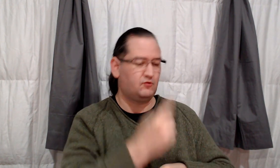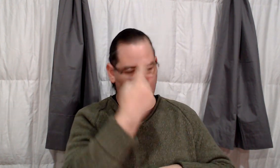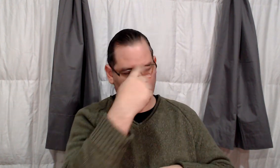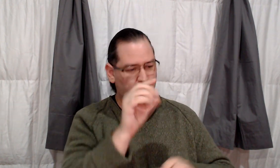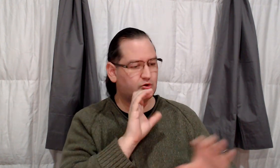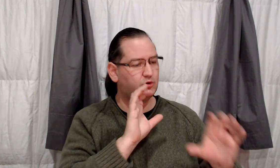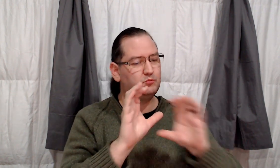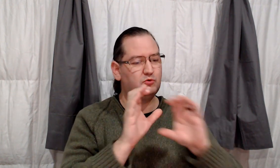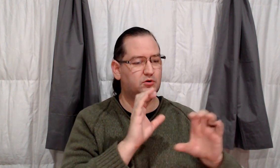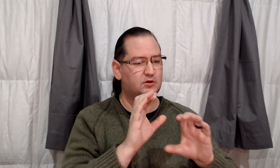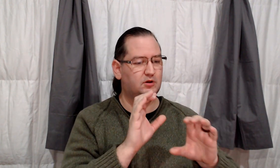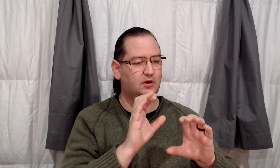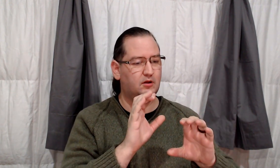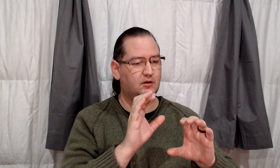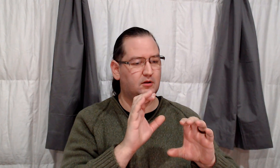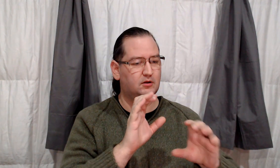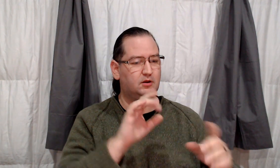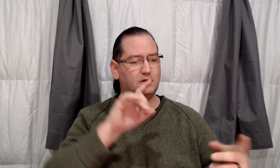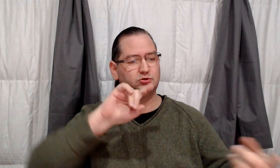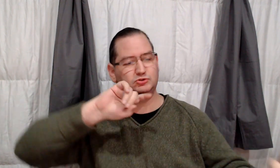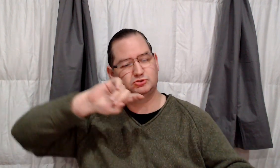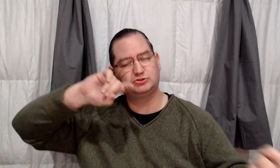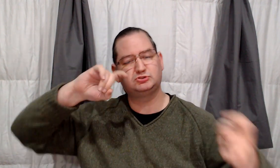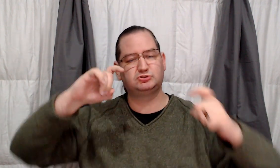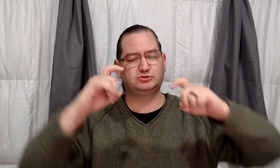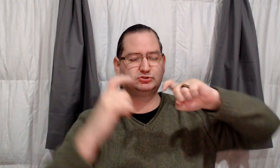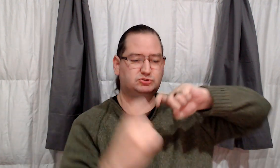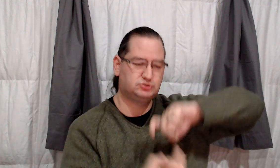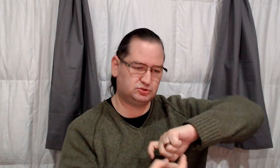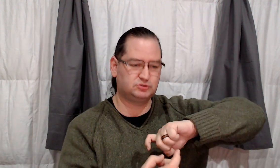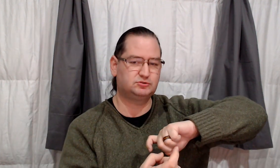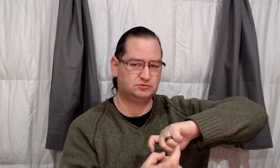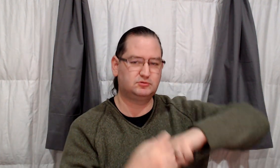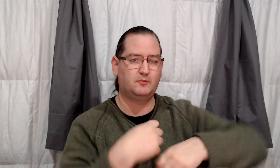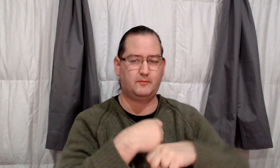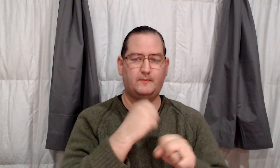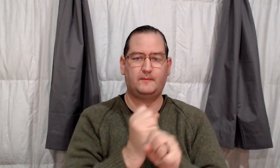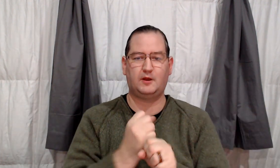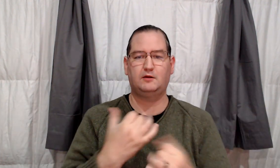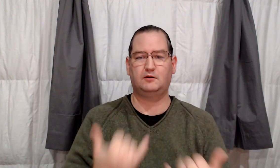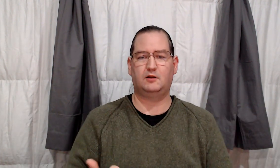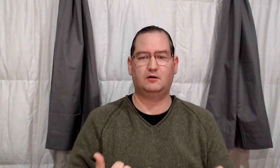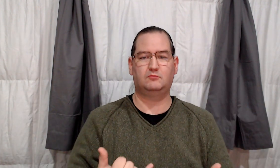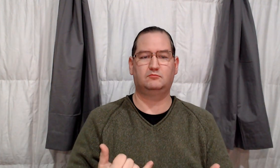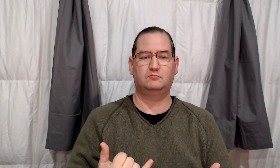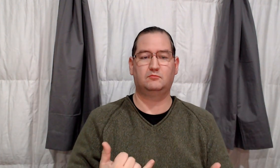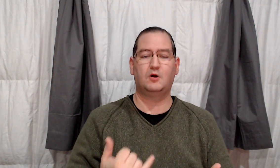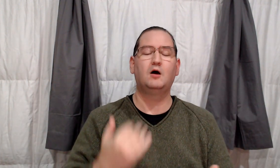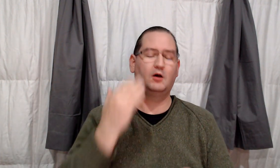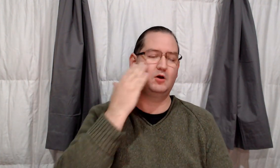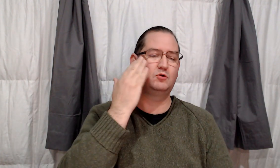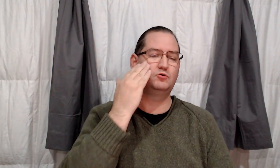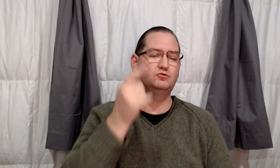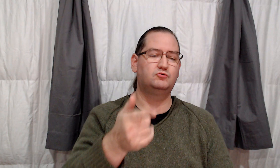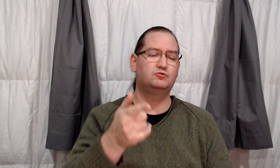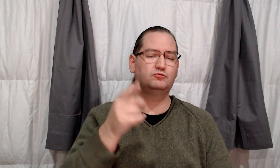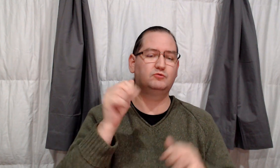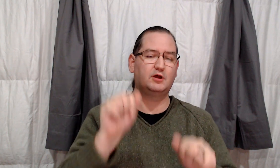now. And I know you can remember it thoroughly later on. I also know